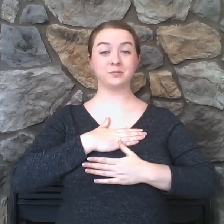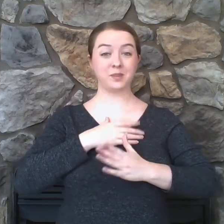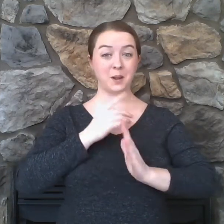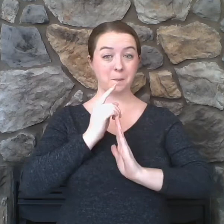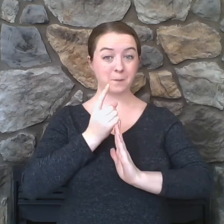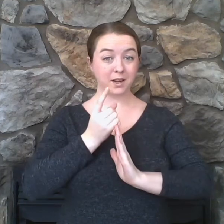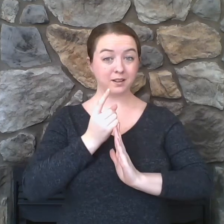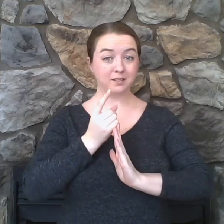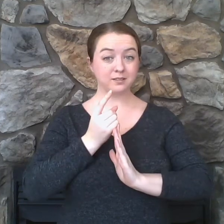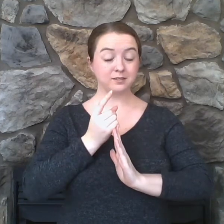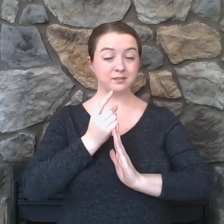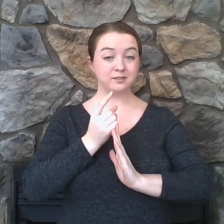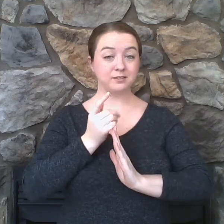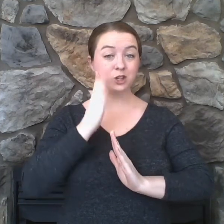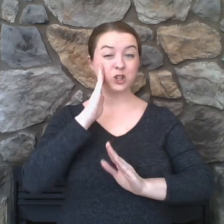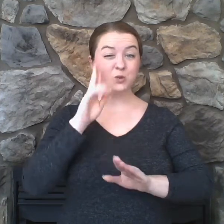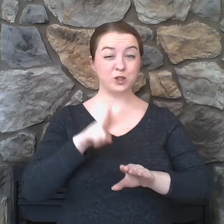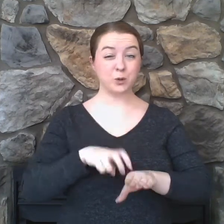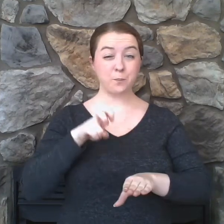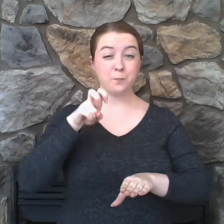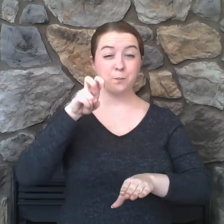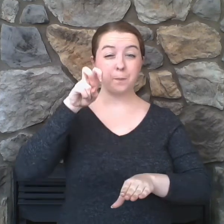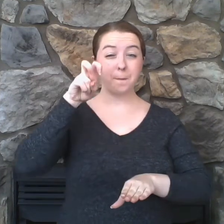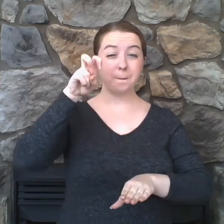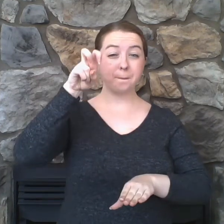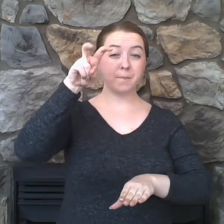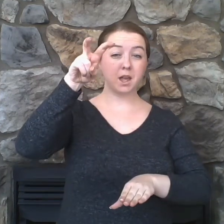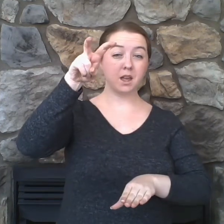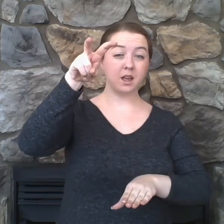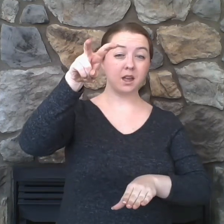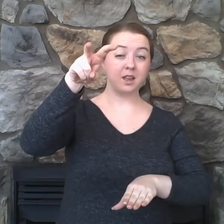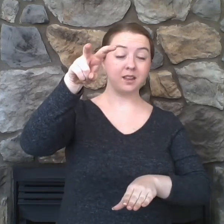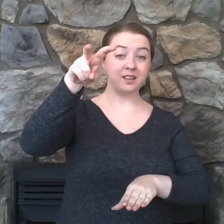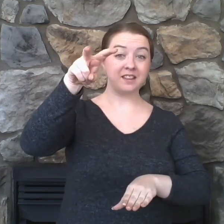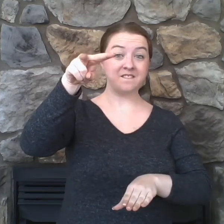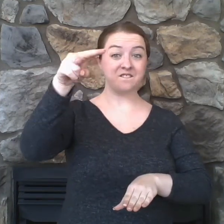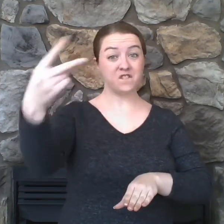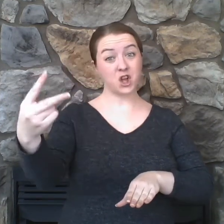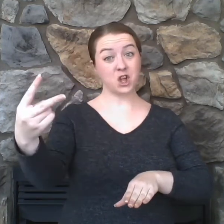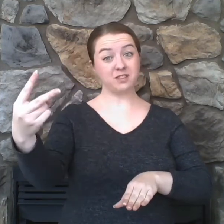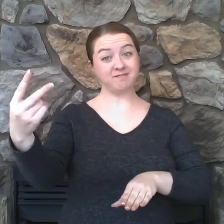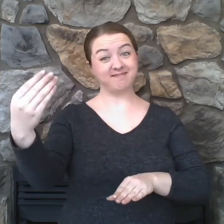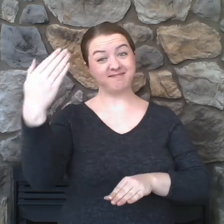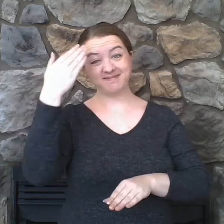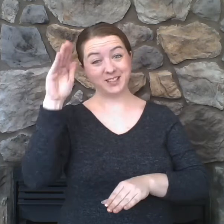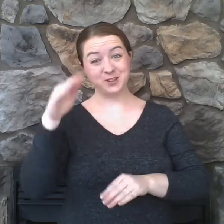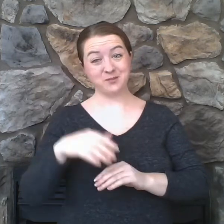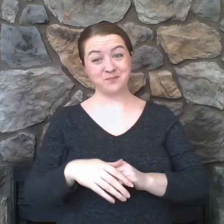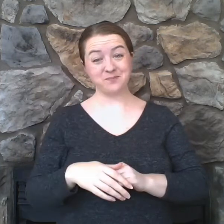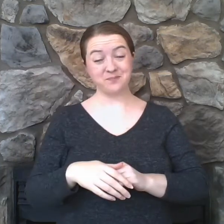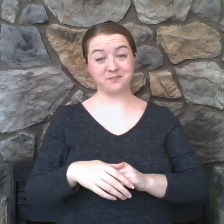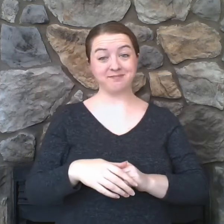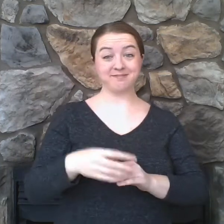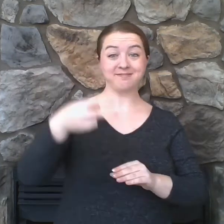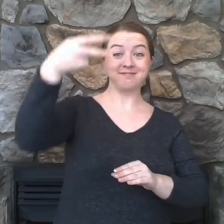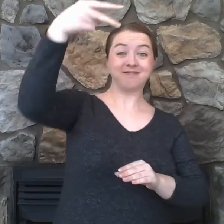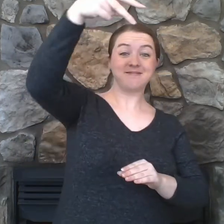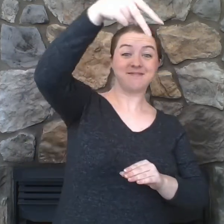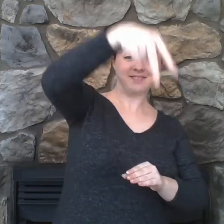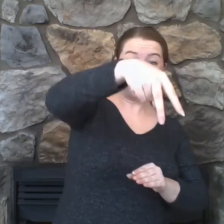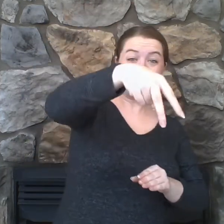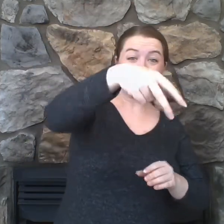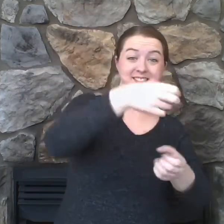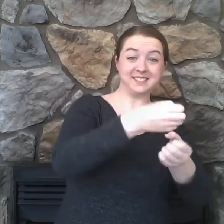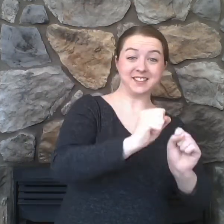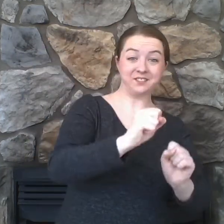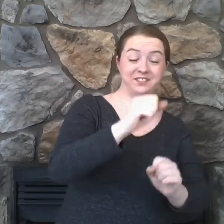In a moment, she would jump into the air. She didn't know if she would fall or if she would